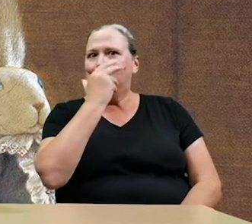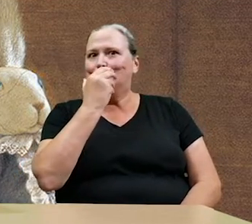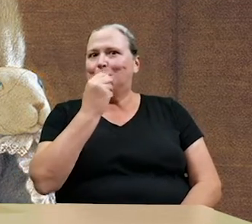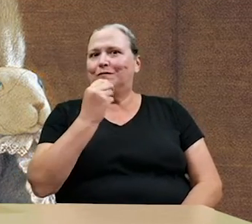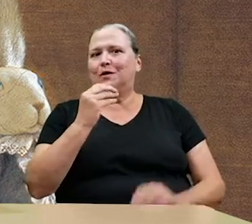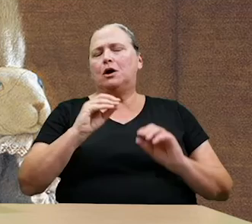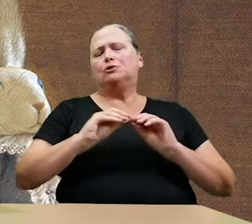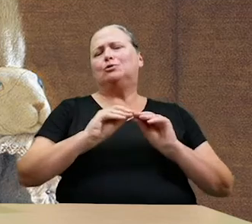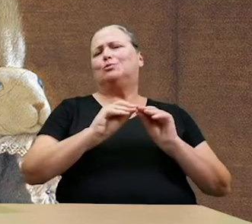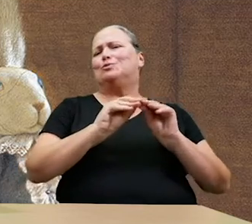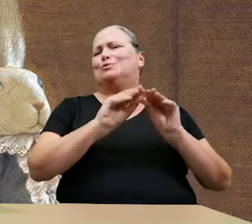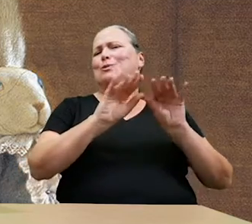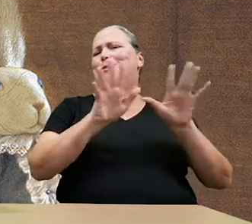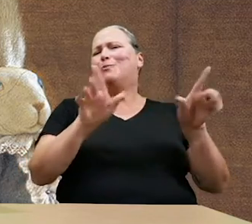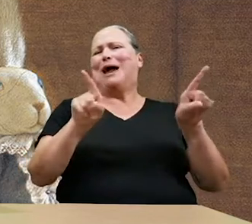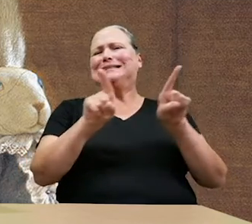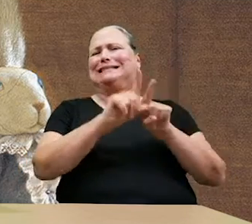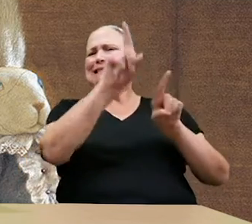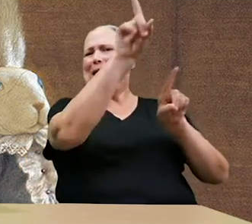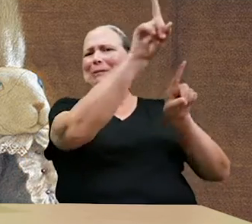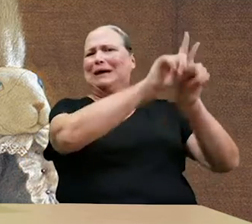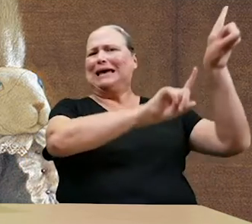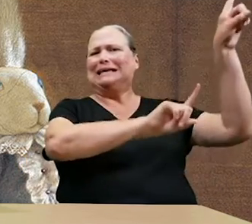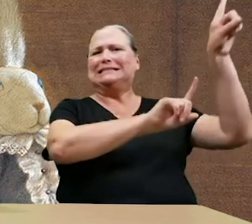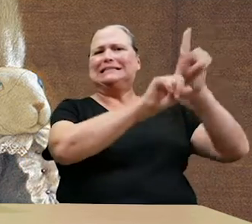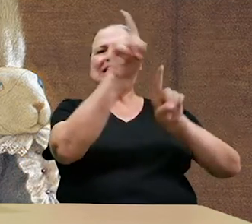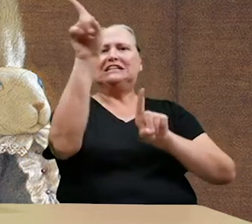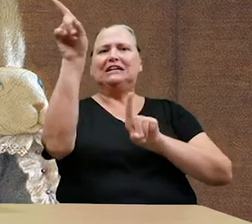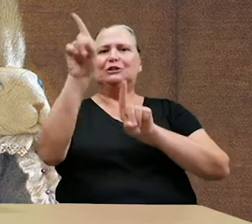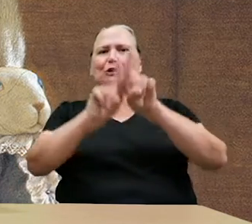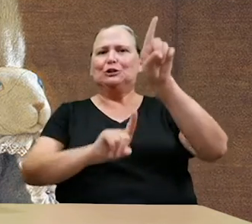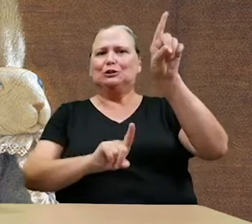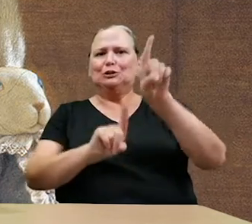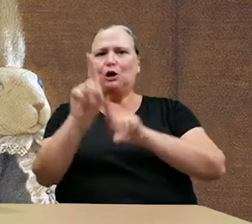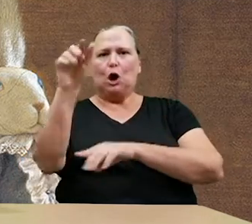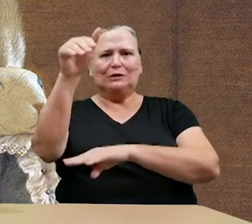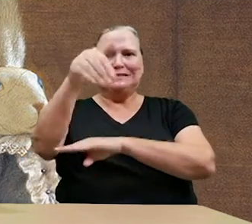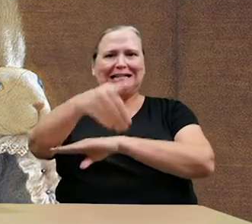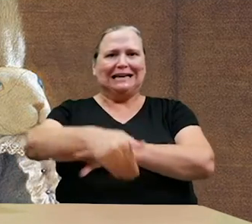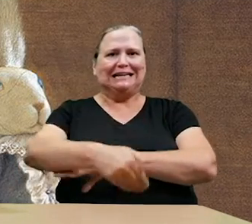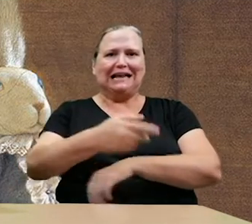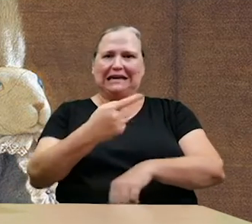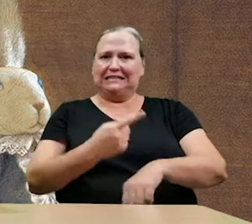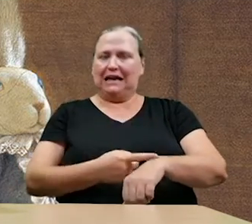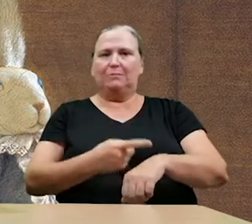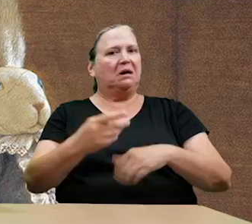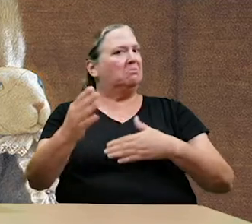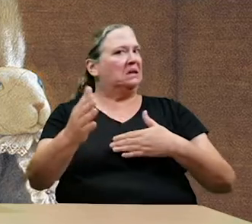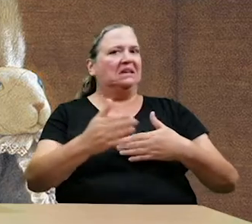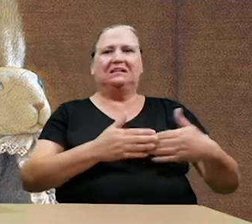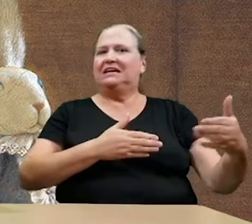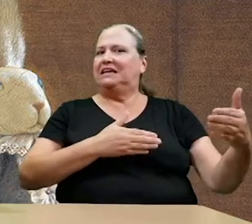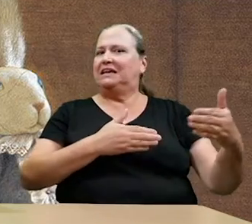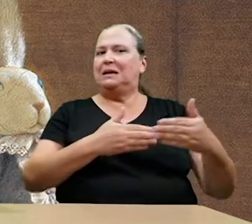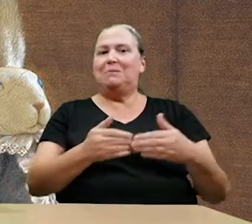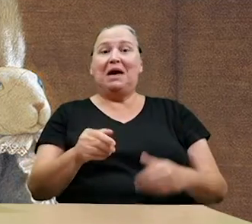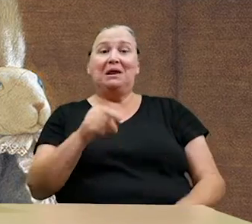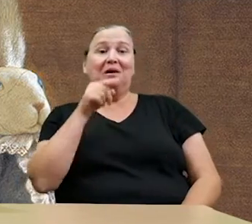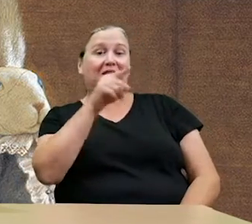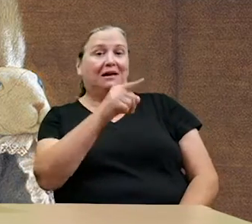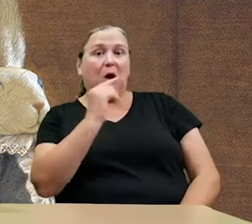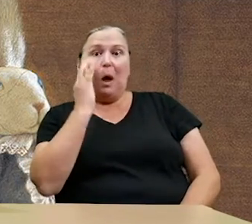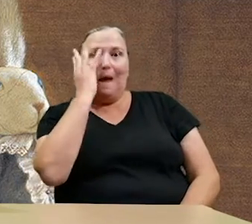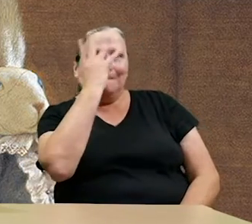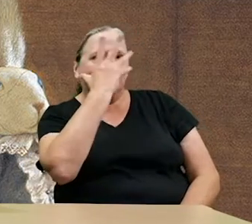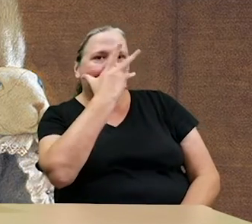shone as bright as the stars on a moonless night. But what difference did it make that she was